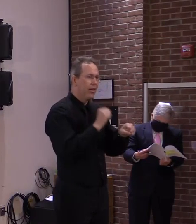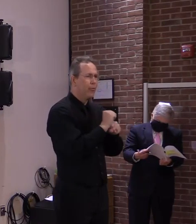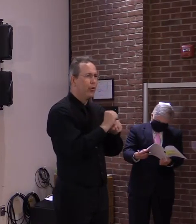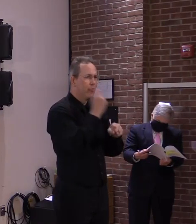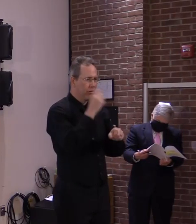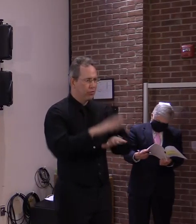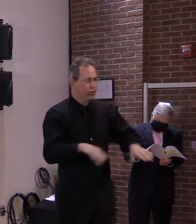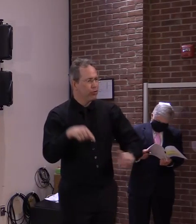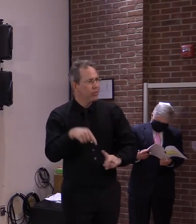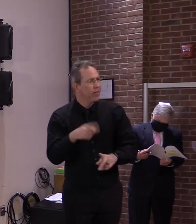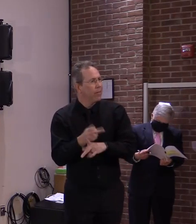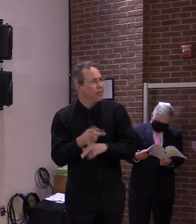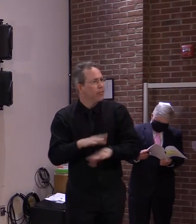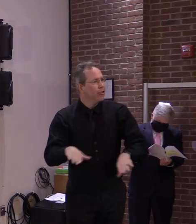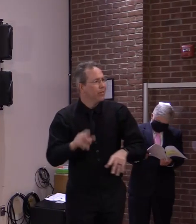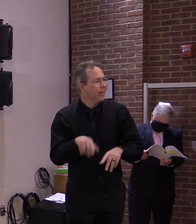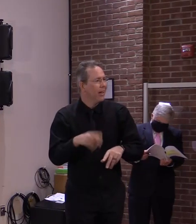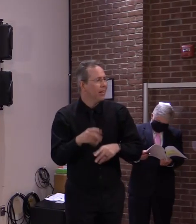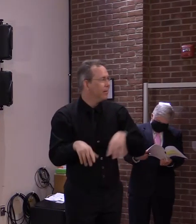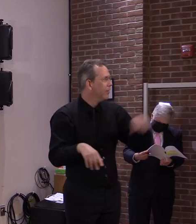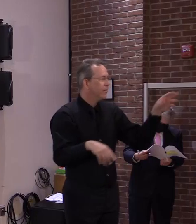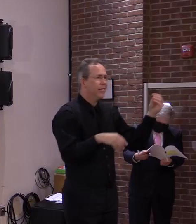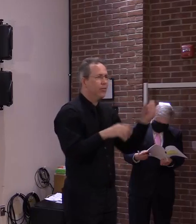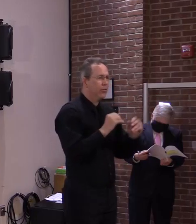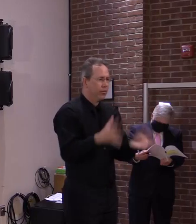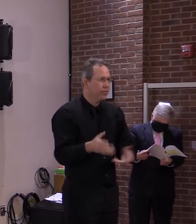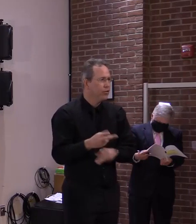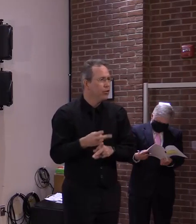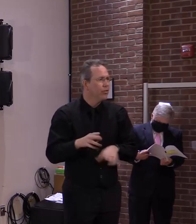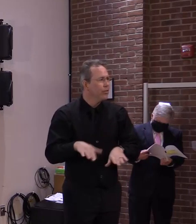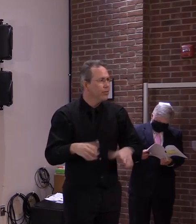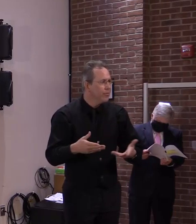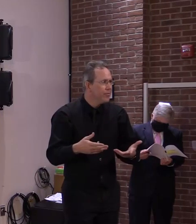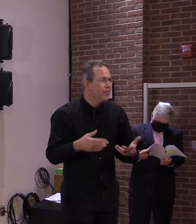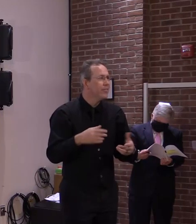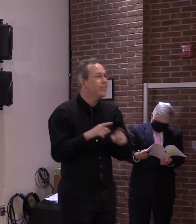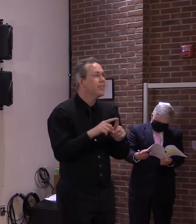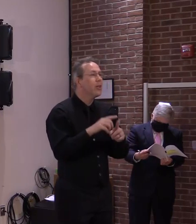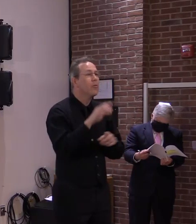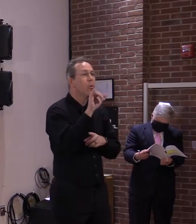the St. Albans area, there was the YMCA that closed down.